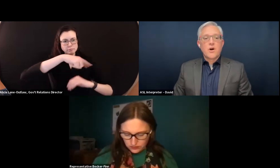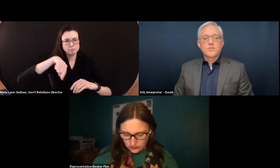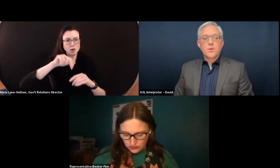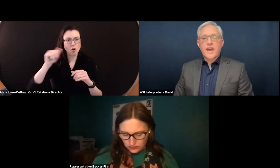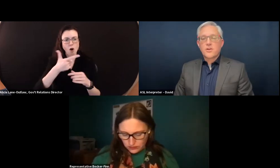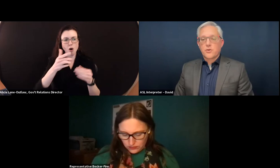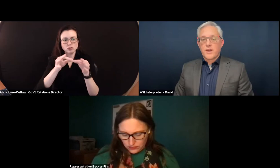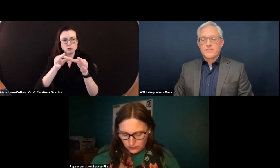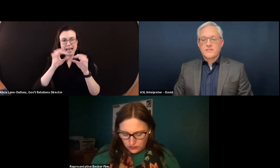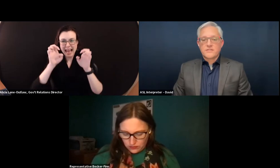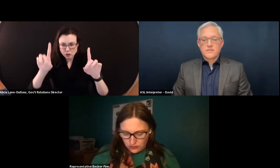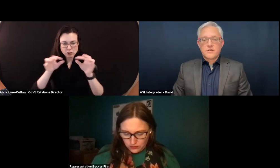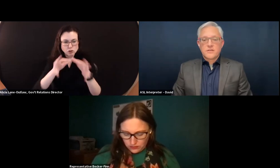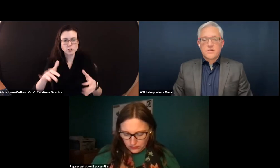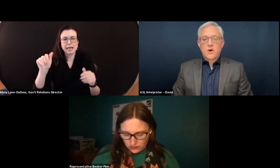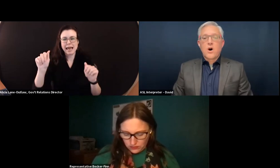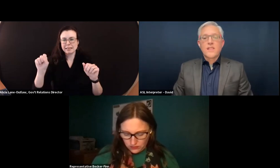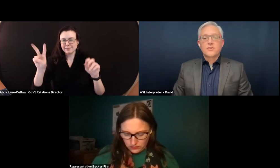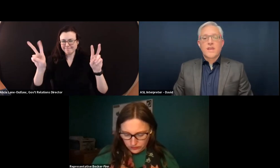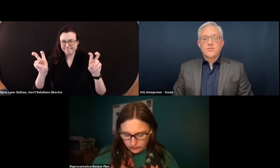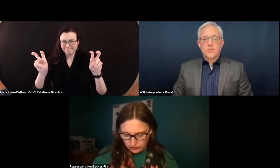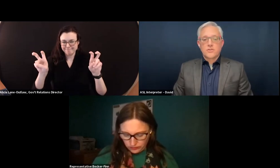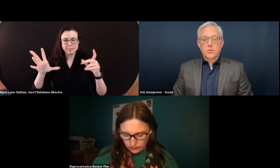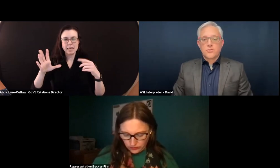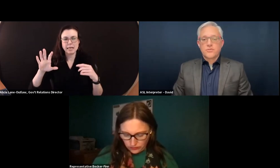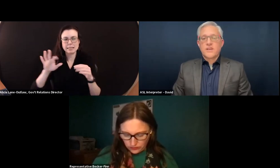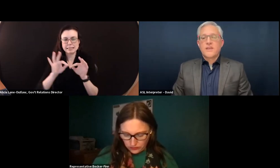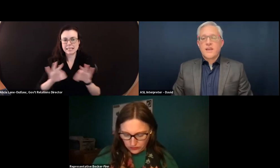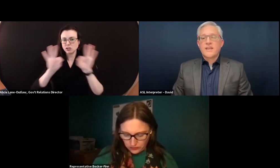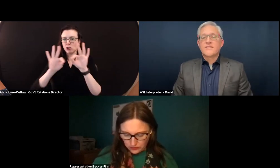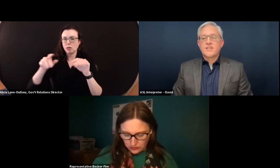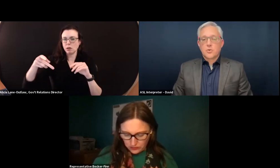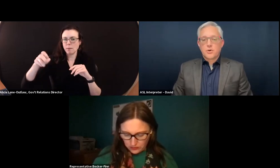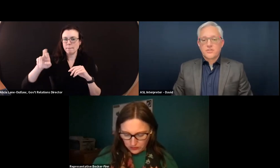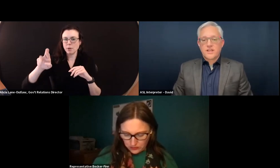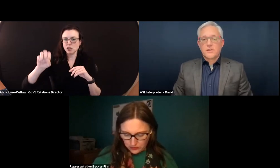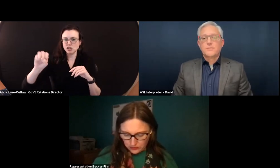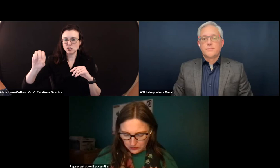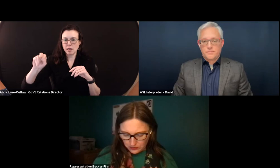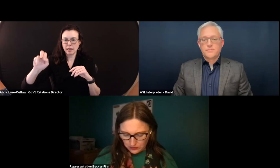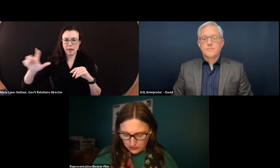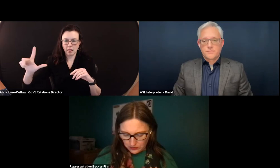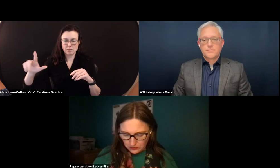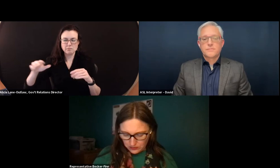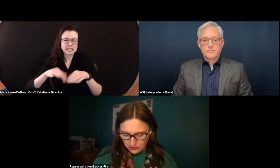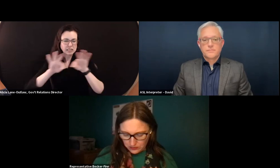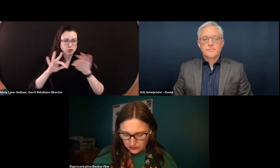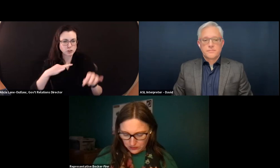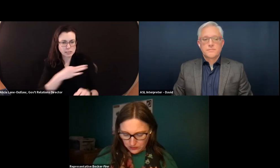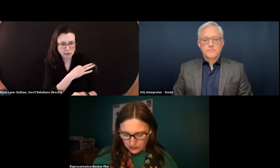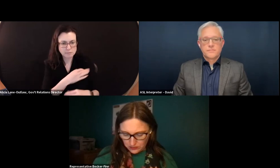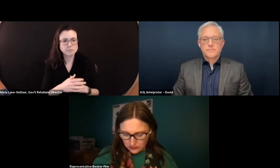This bill also categorizes all educational interpreters as essential personnel.